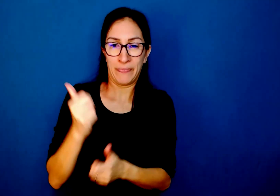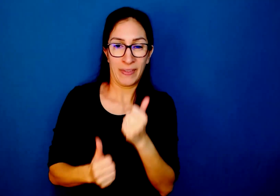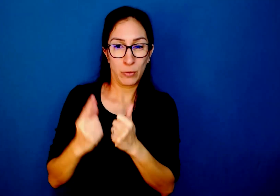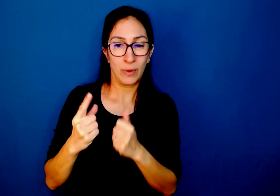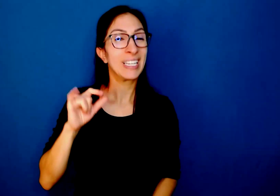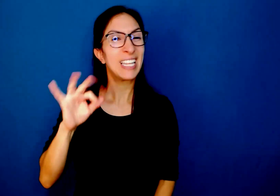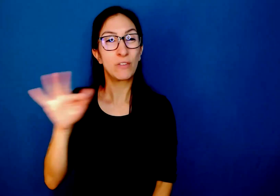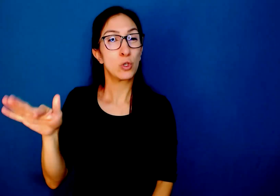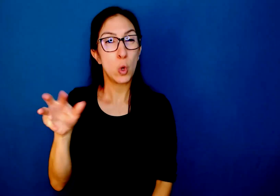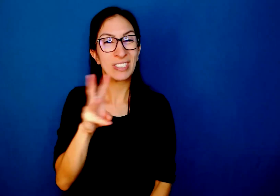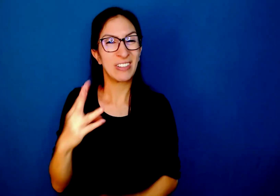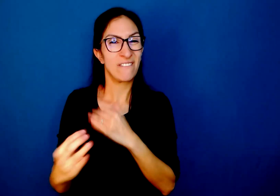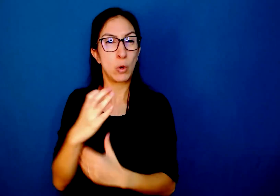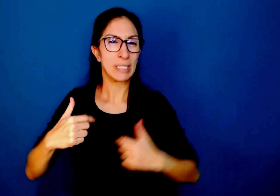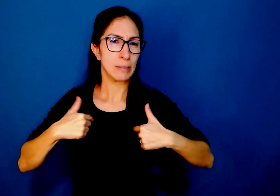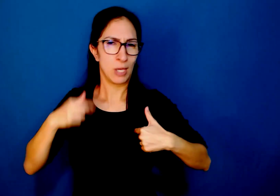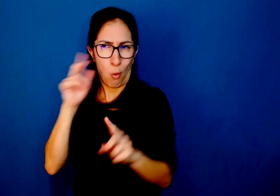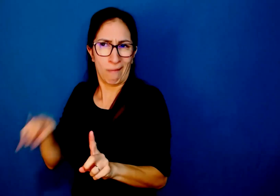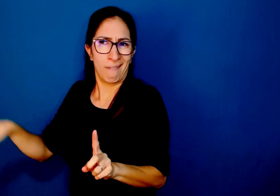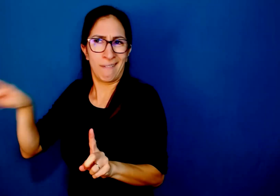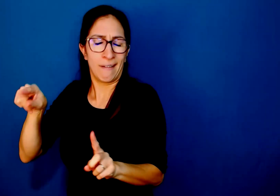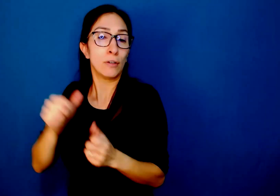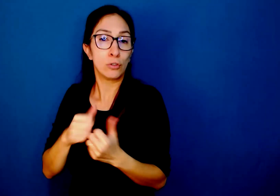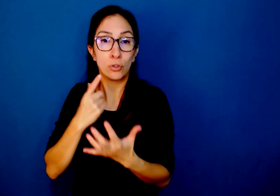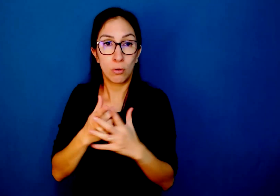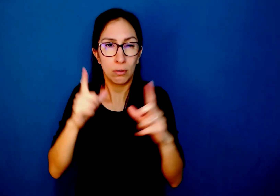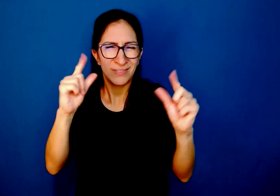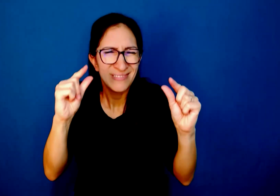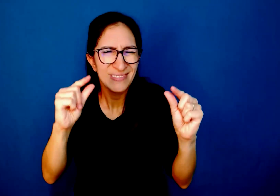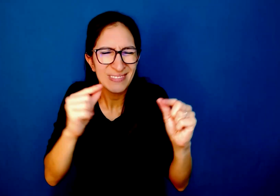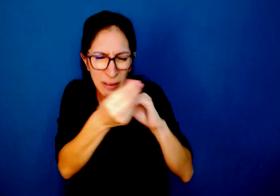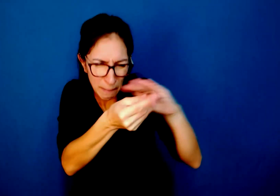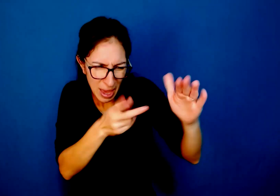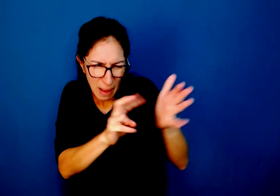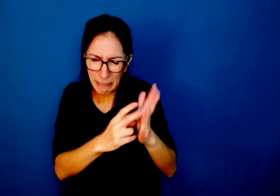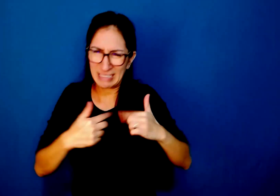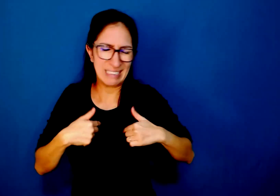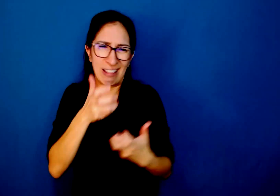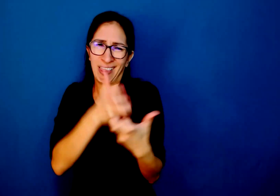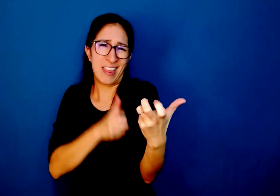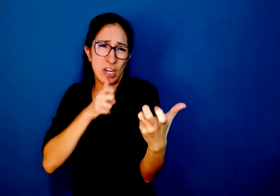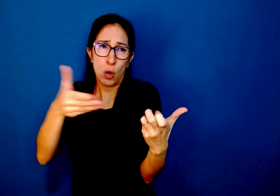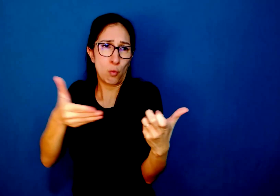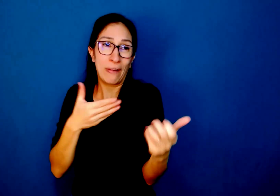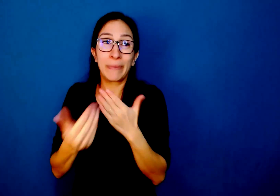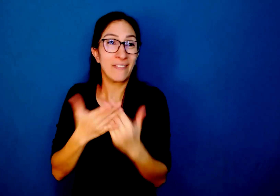to squint, it's effectively telling me I'm not welcome, even if I'm the only one wearing reading glasses.